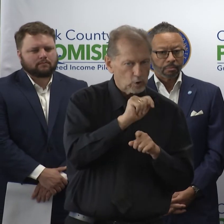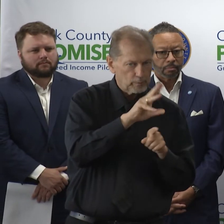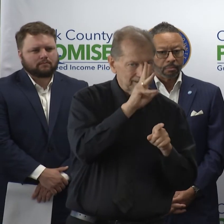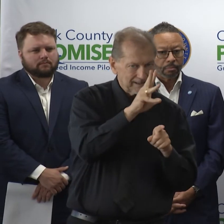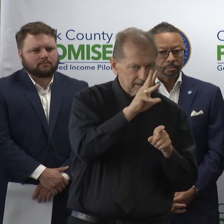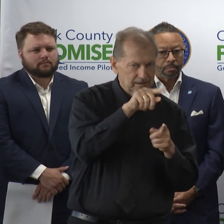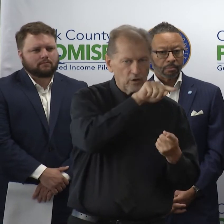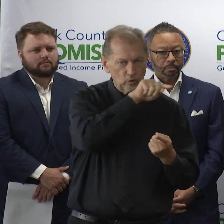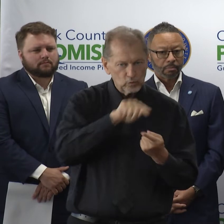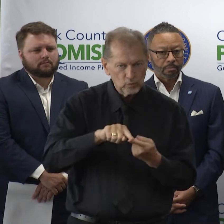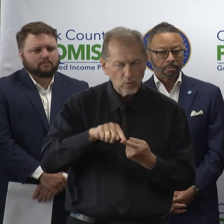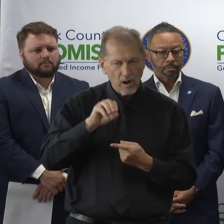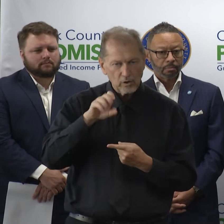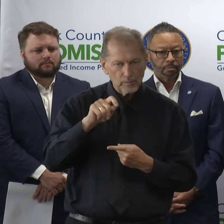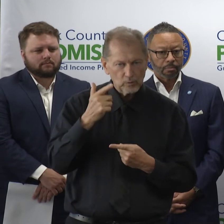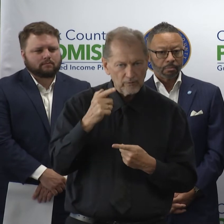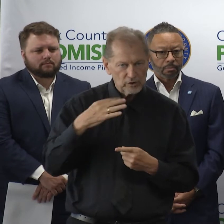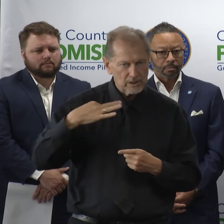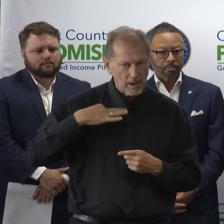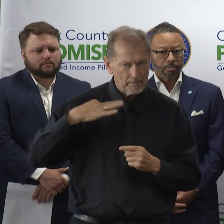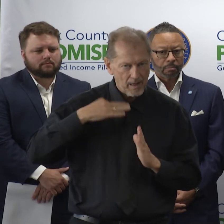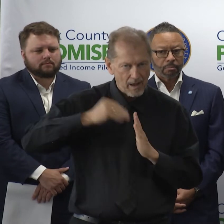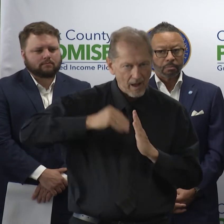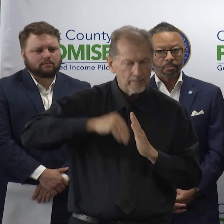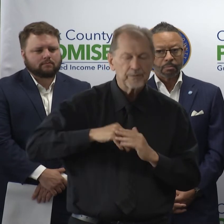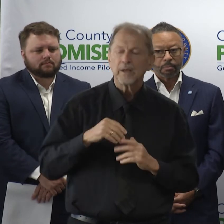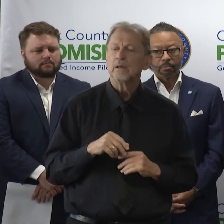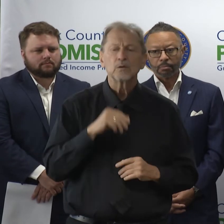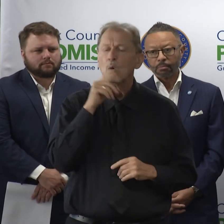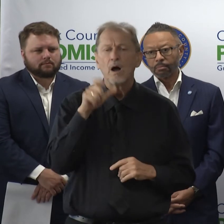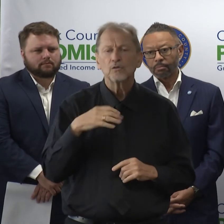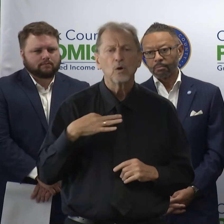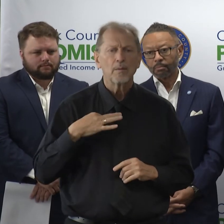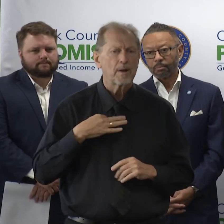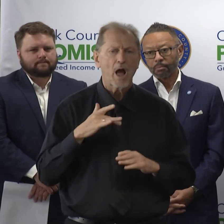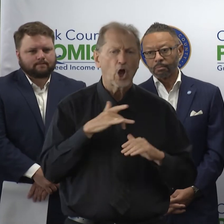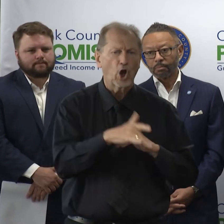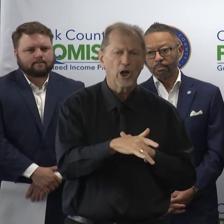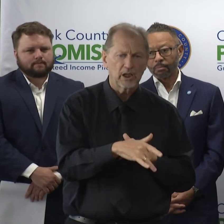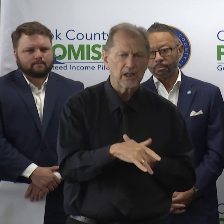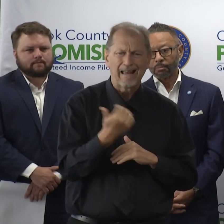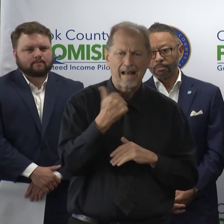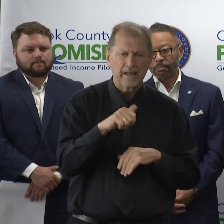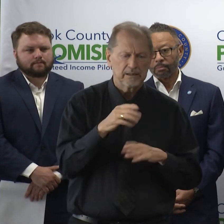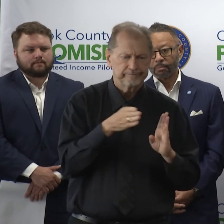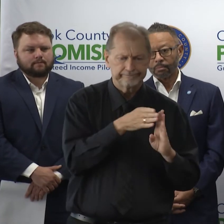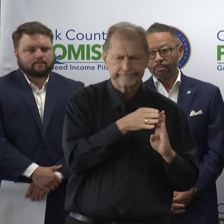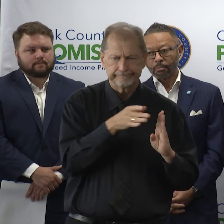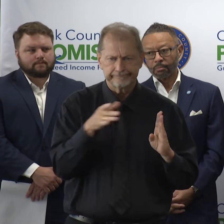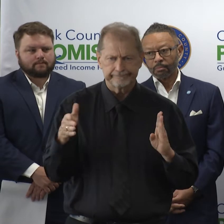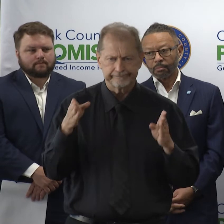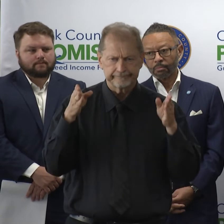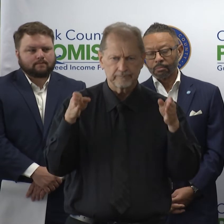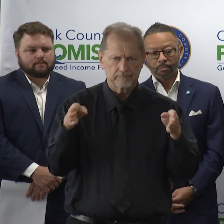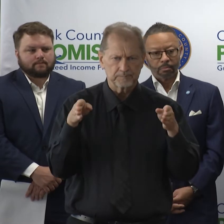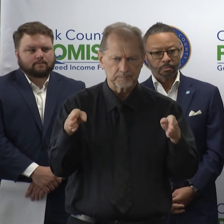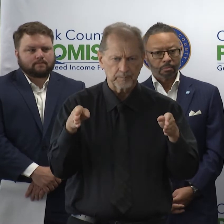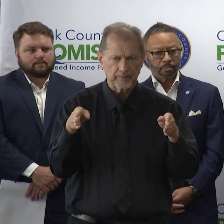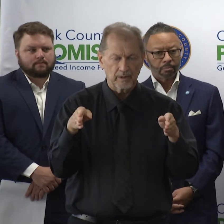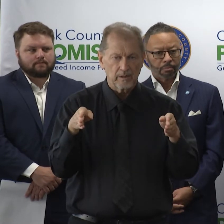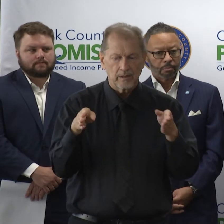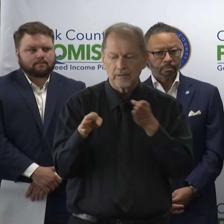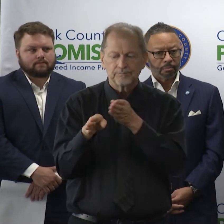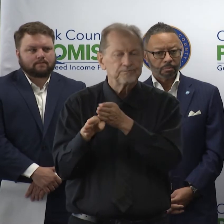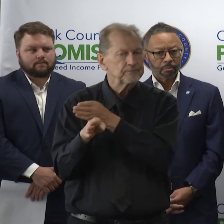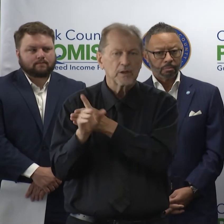October 21st. You do not need to apply early to be considered. You can apply anytime in that window. And